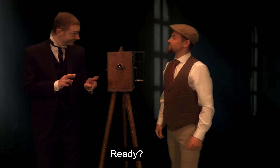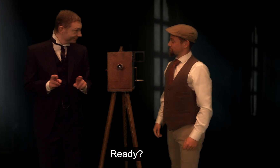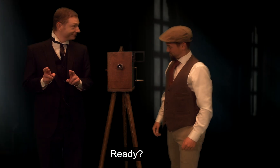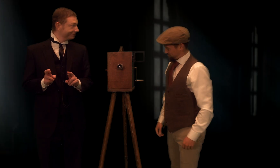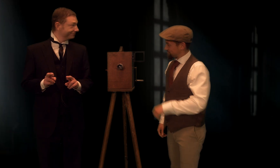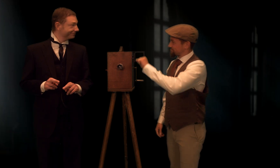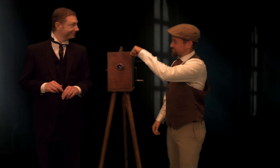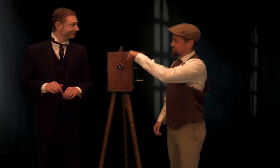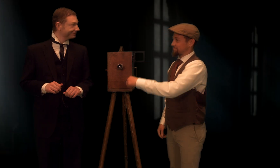Ready?